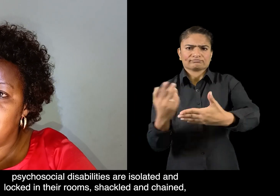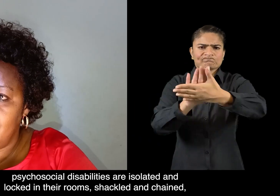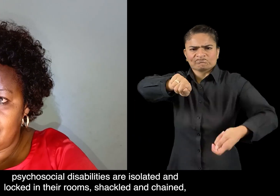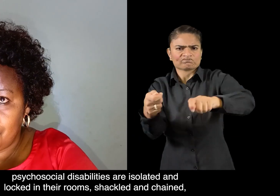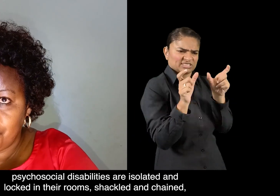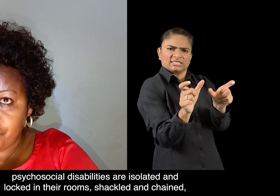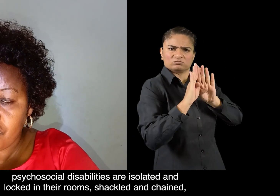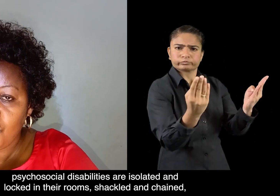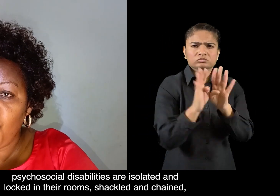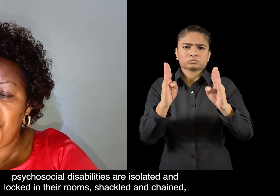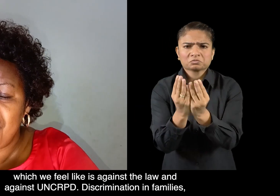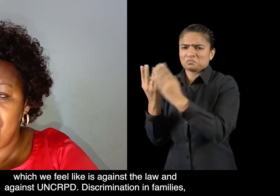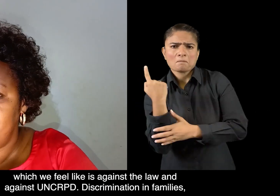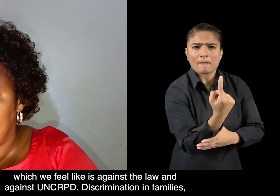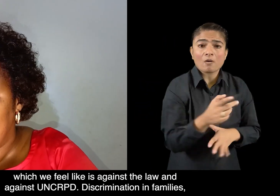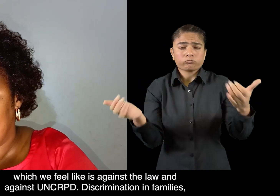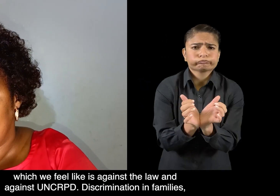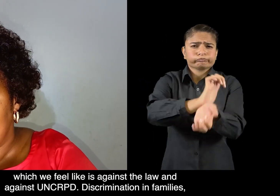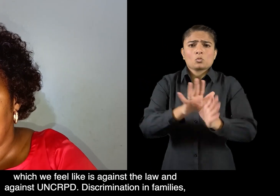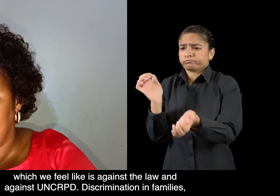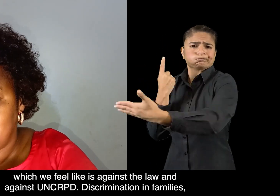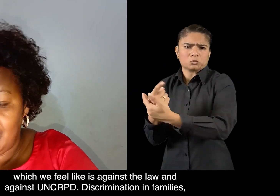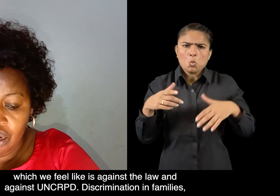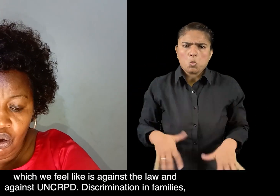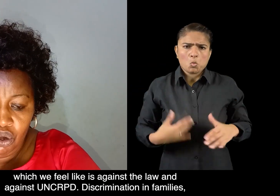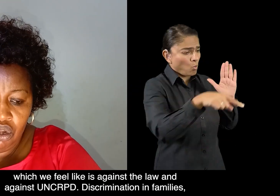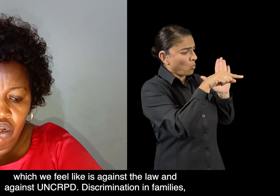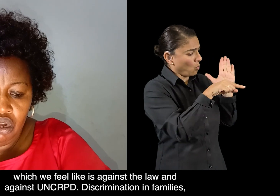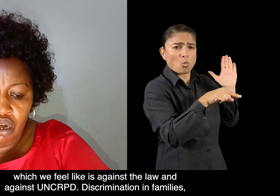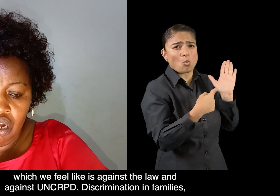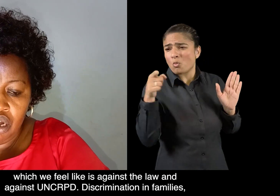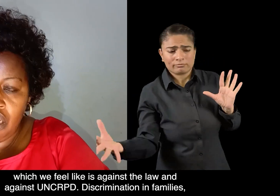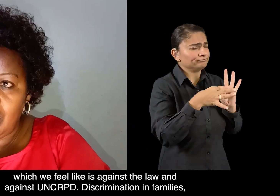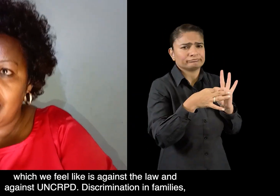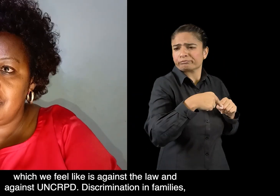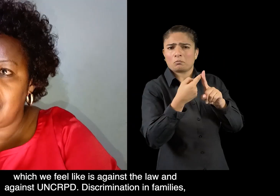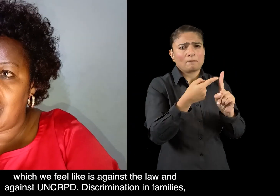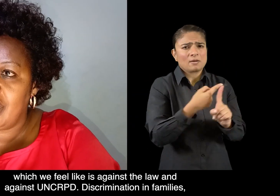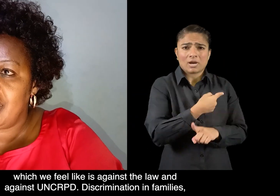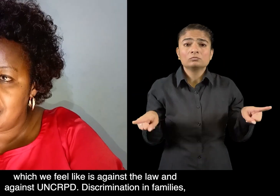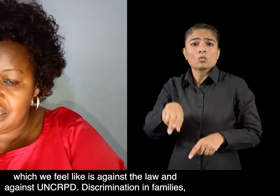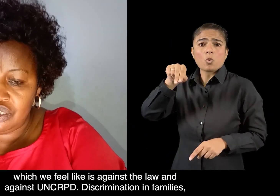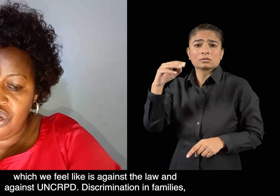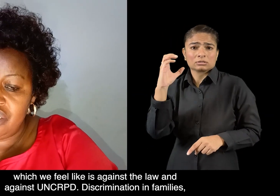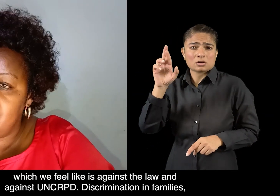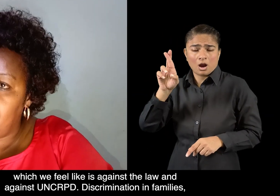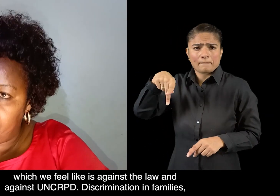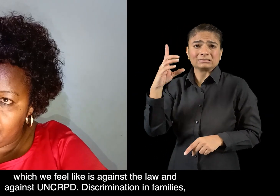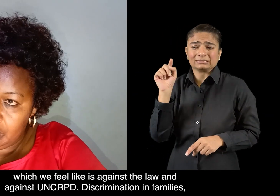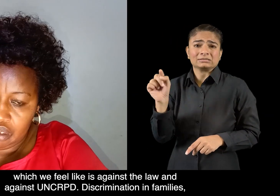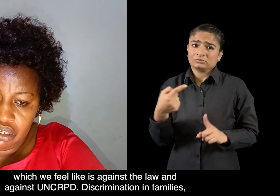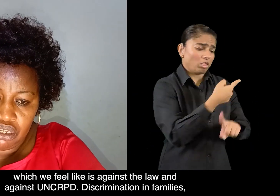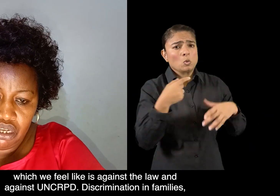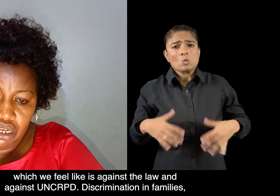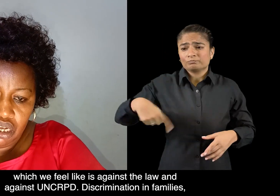and chained, which we feel like is against the law and against